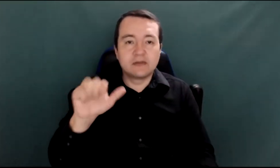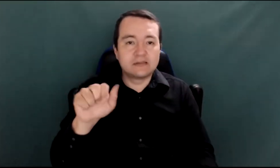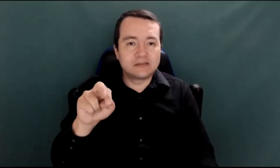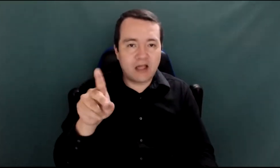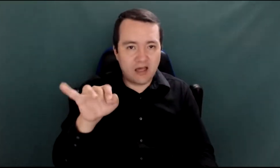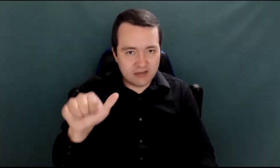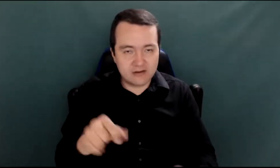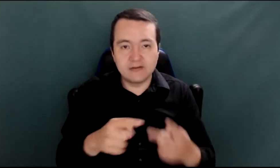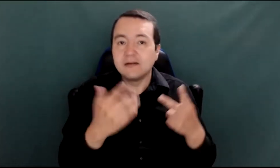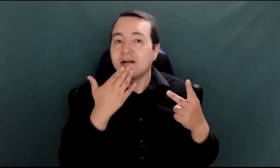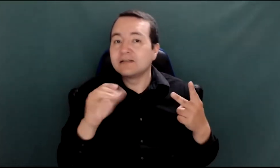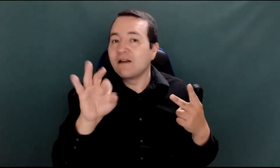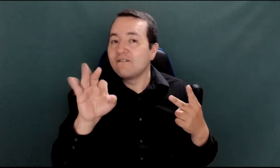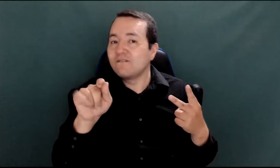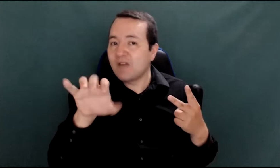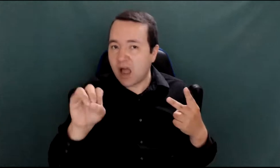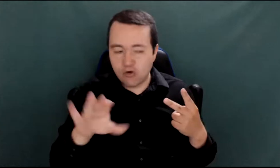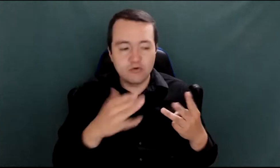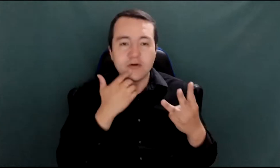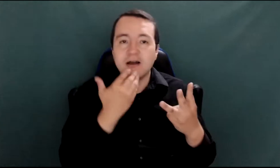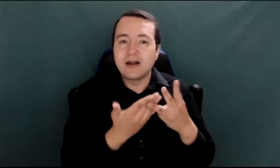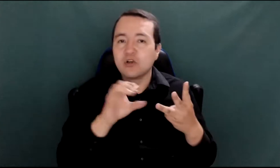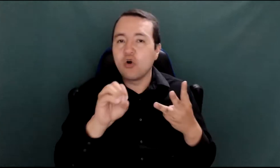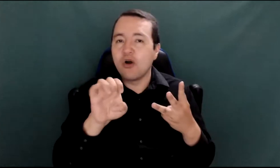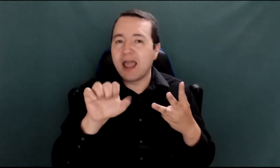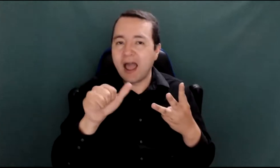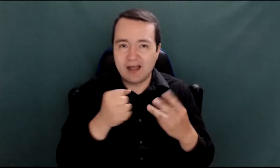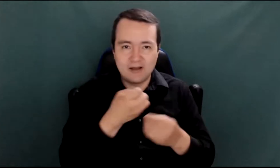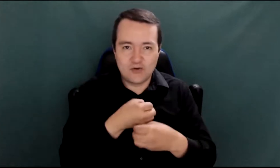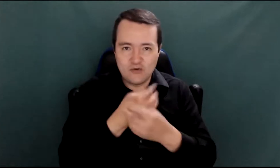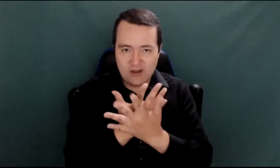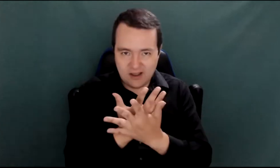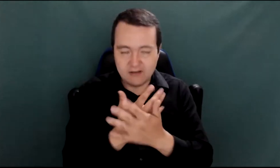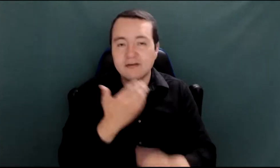Sandra, friends at PAHO and the OAS.